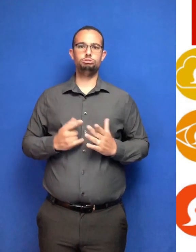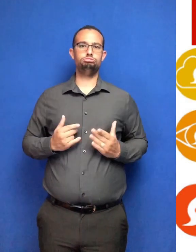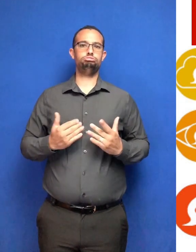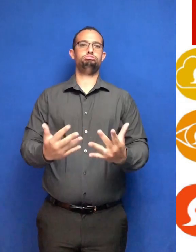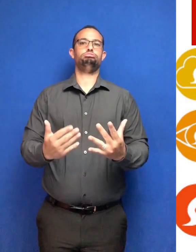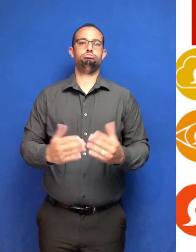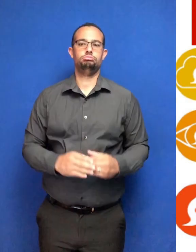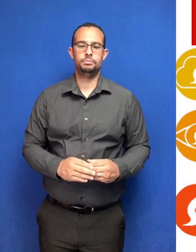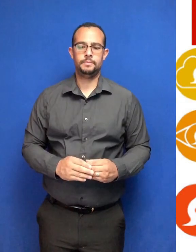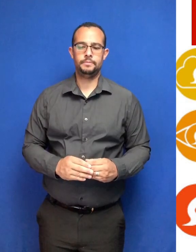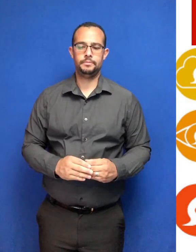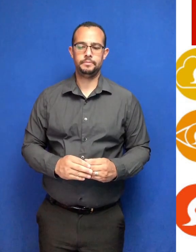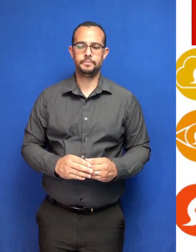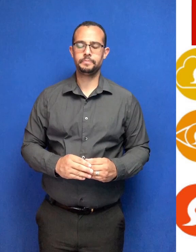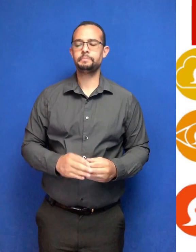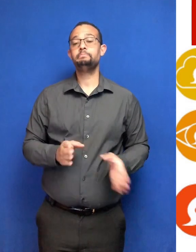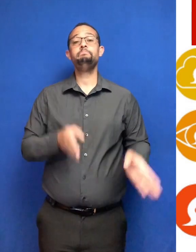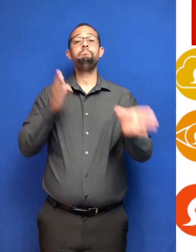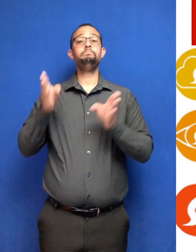in effect.